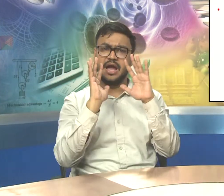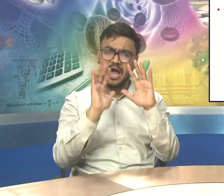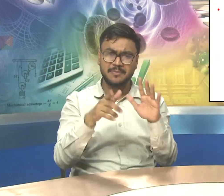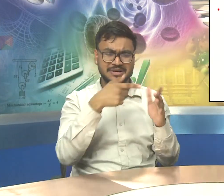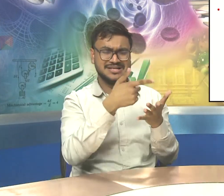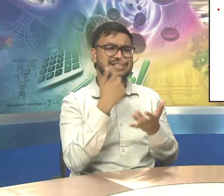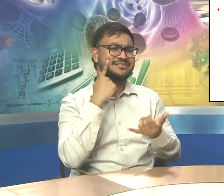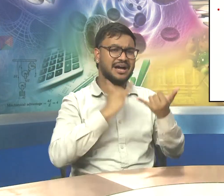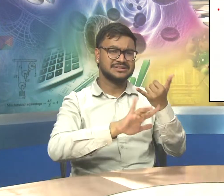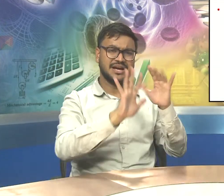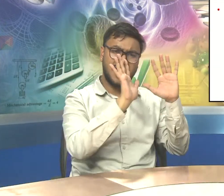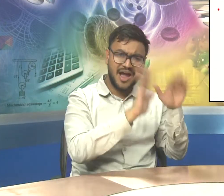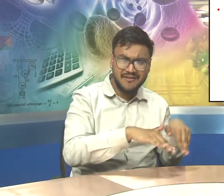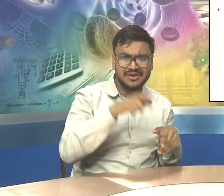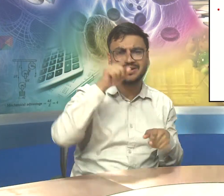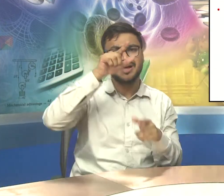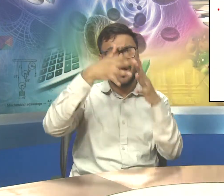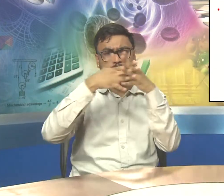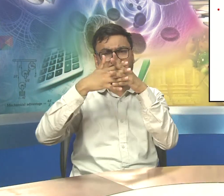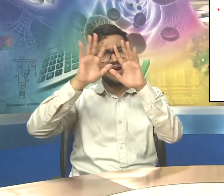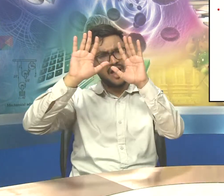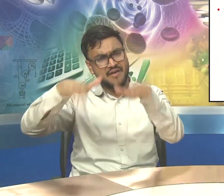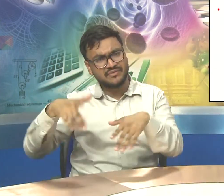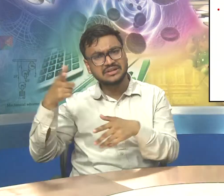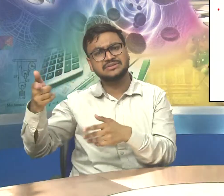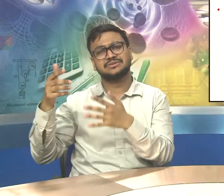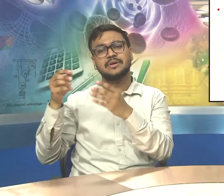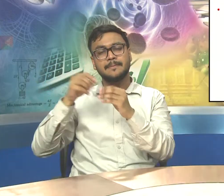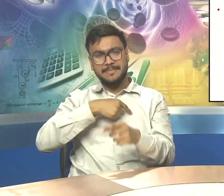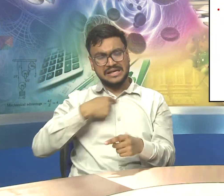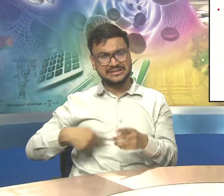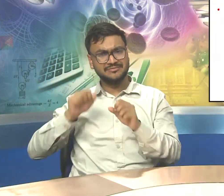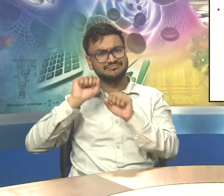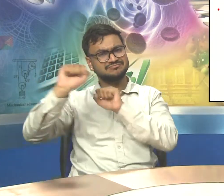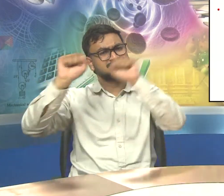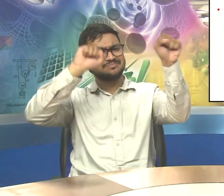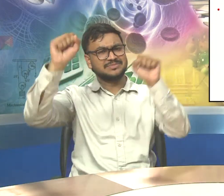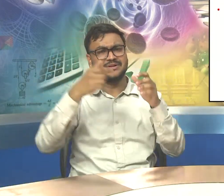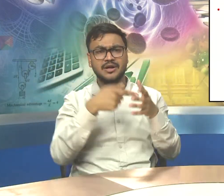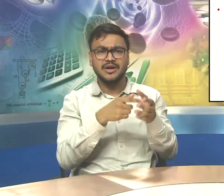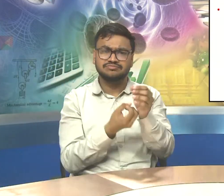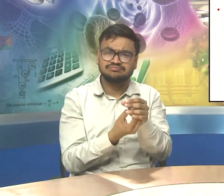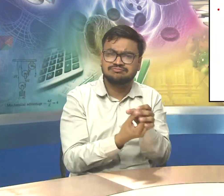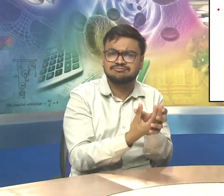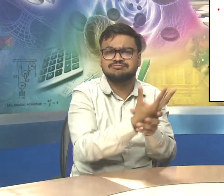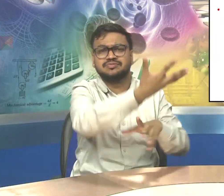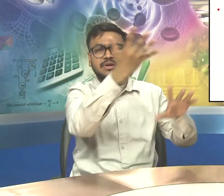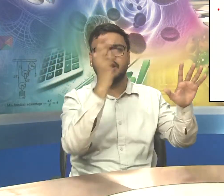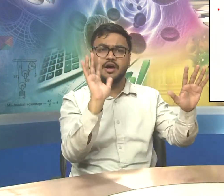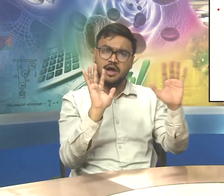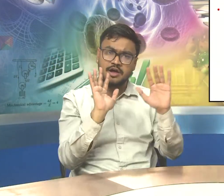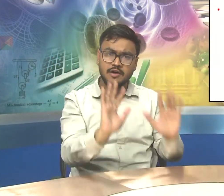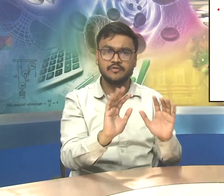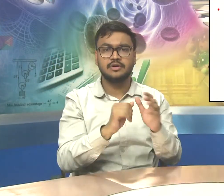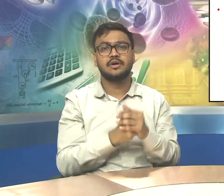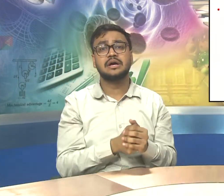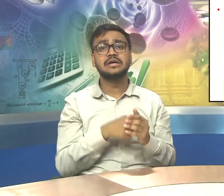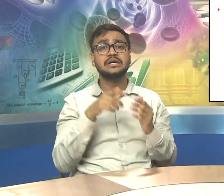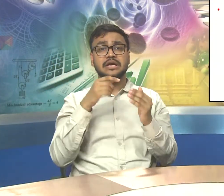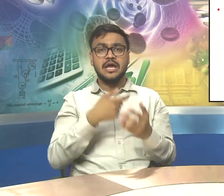express themselves in any sign language. So there is no sign language is superior